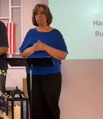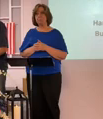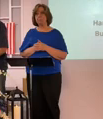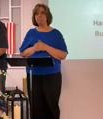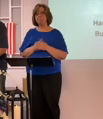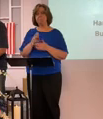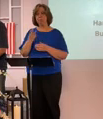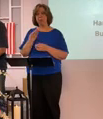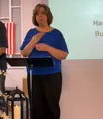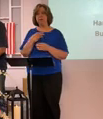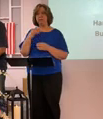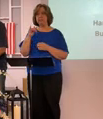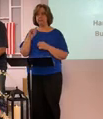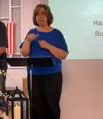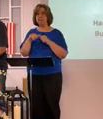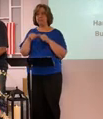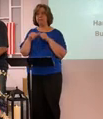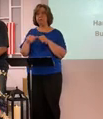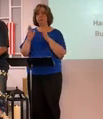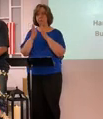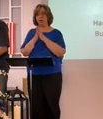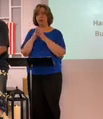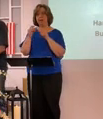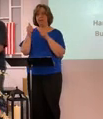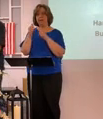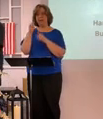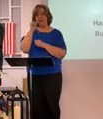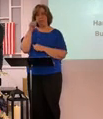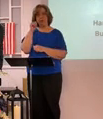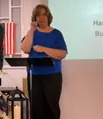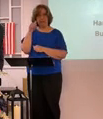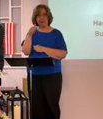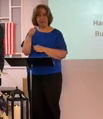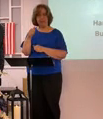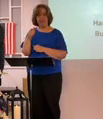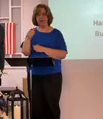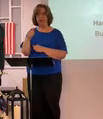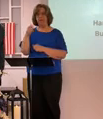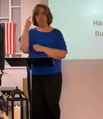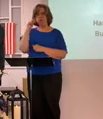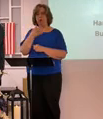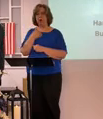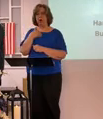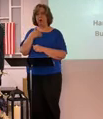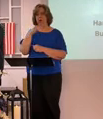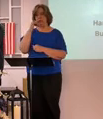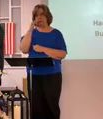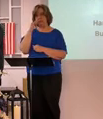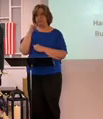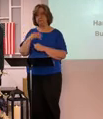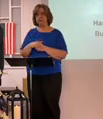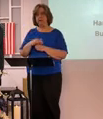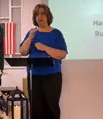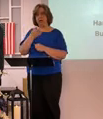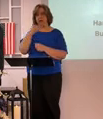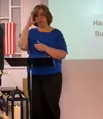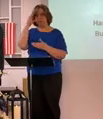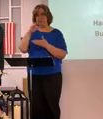we still pray each day for our kids. You know, even as our son is in the Marines, you know, and he's,